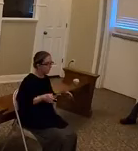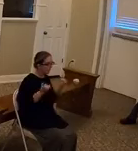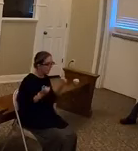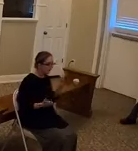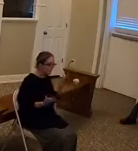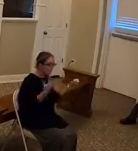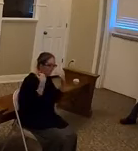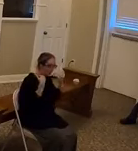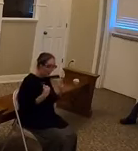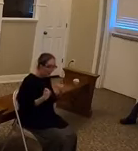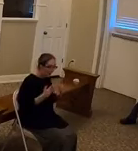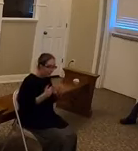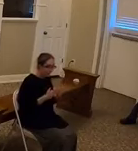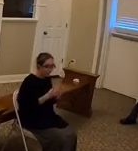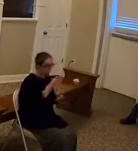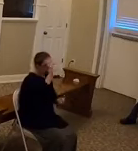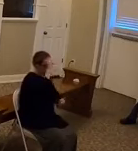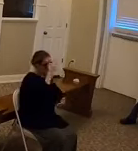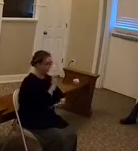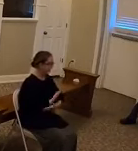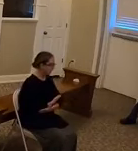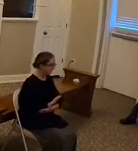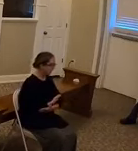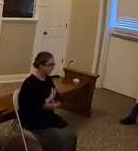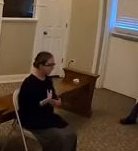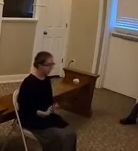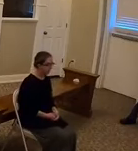now he may have some other sons.